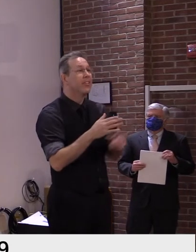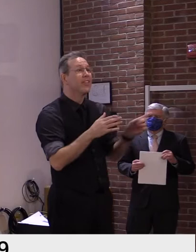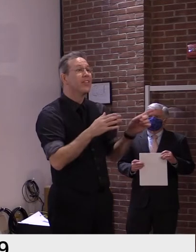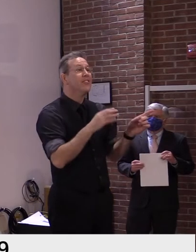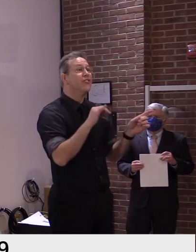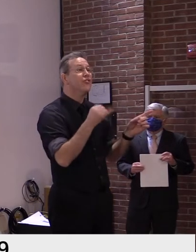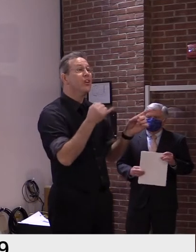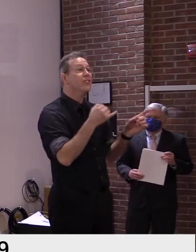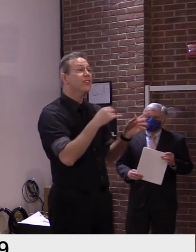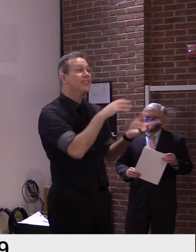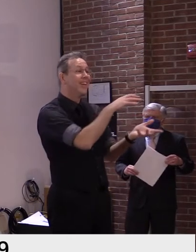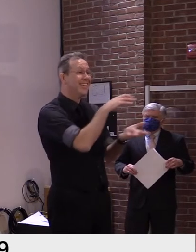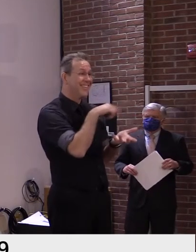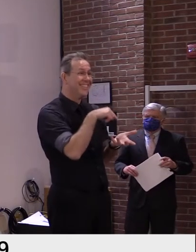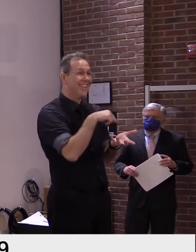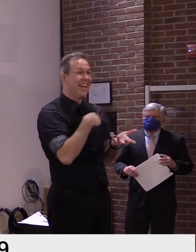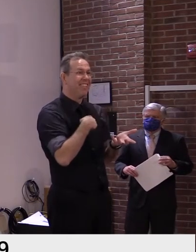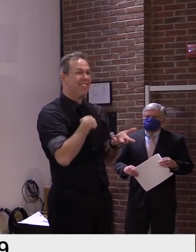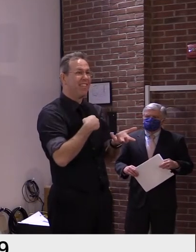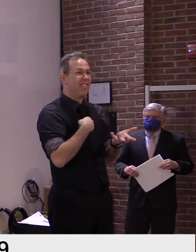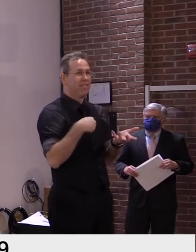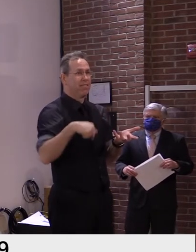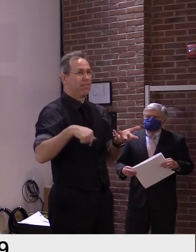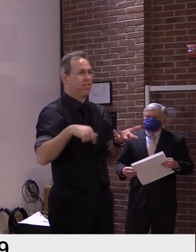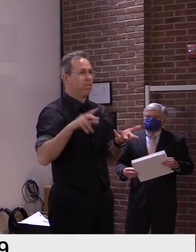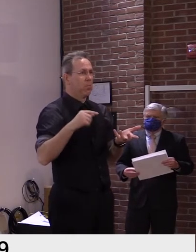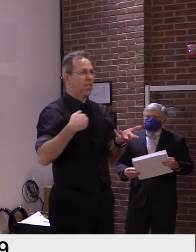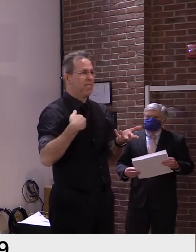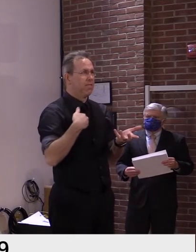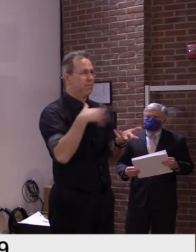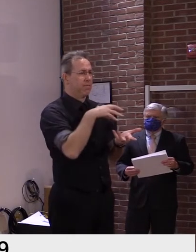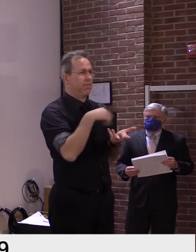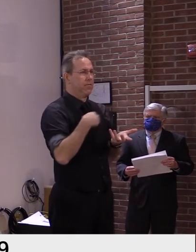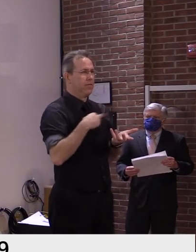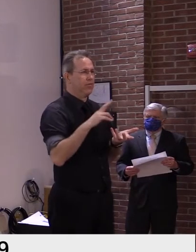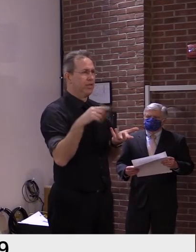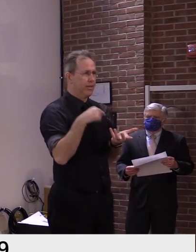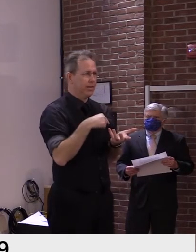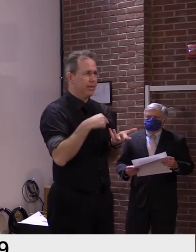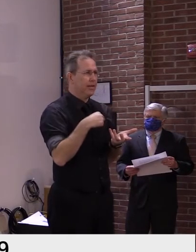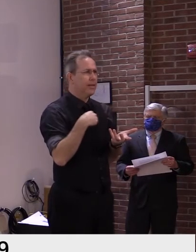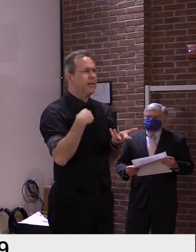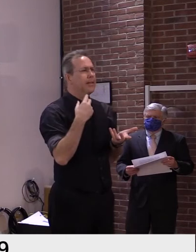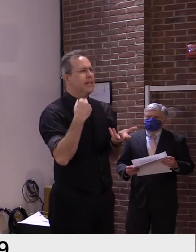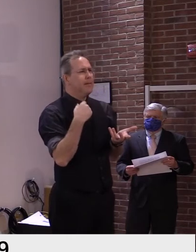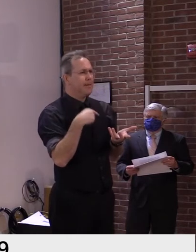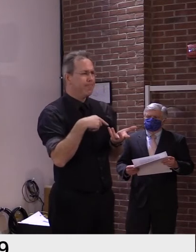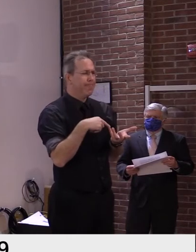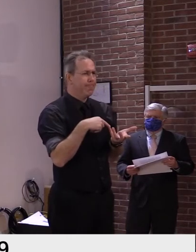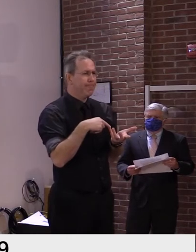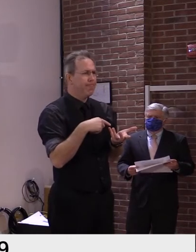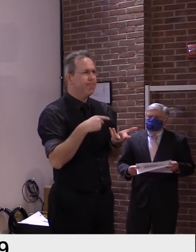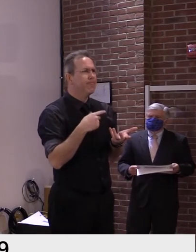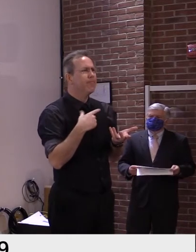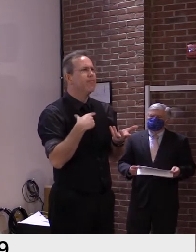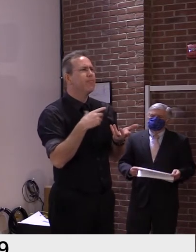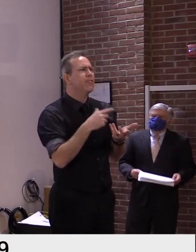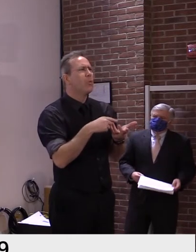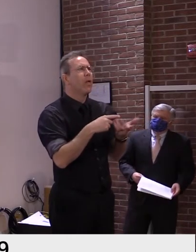hand. We believe that it's a little bit different from what they are saying, so we're trying to clarify